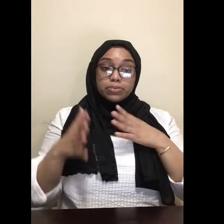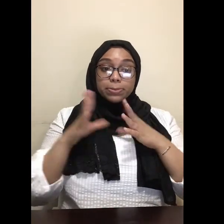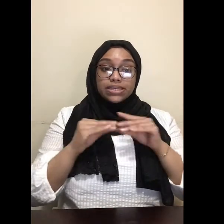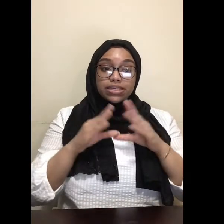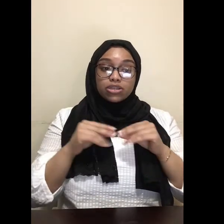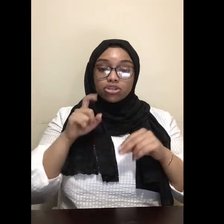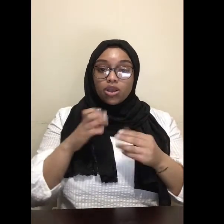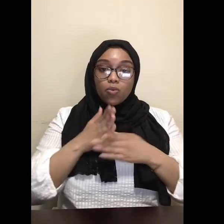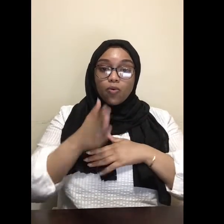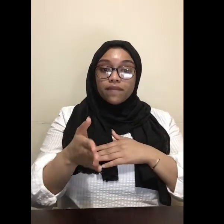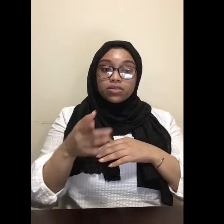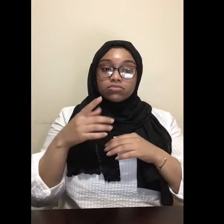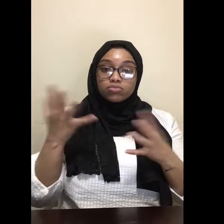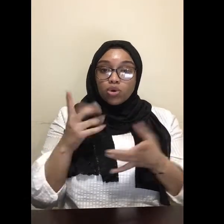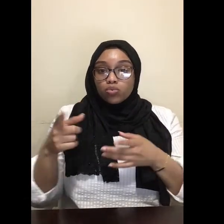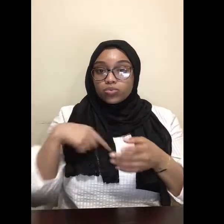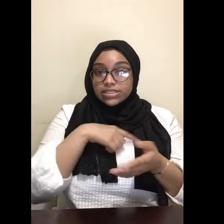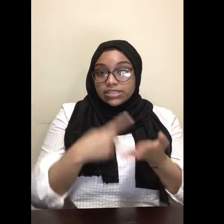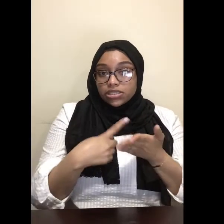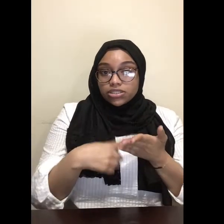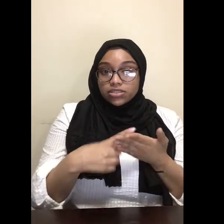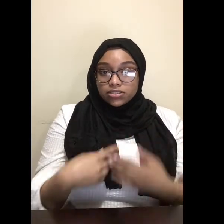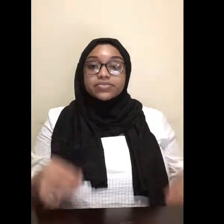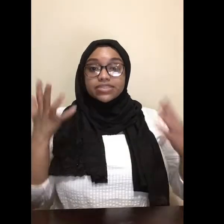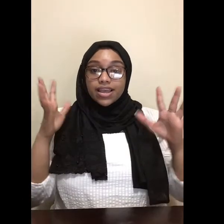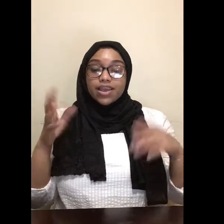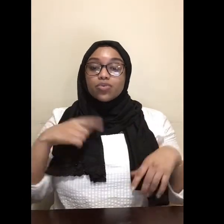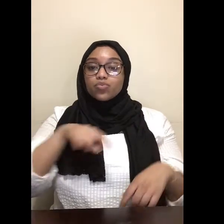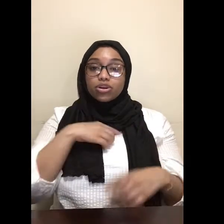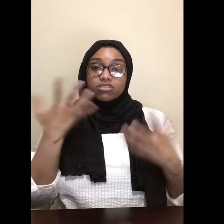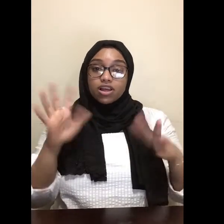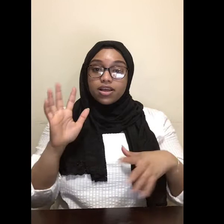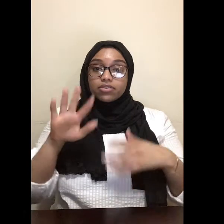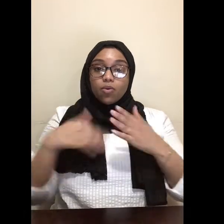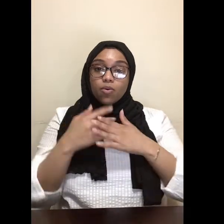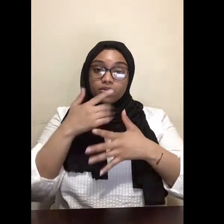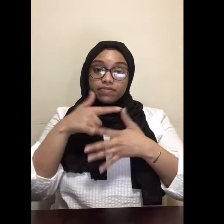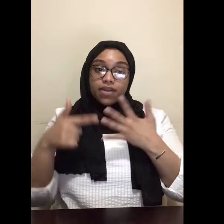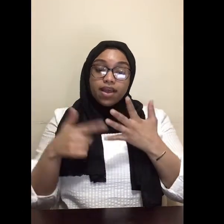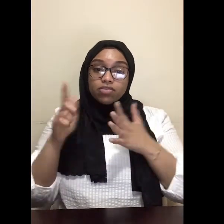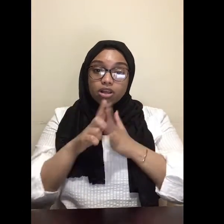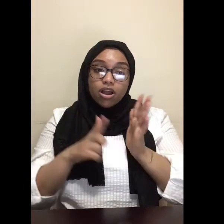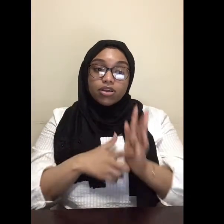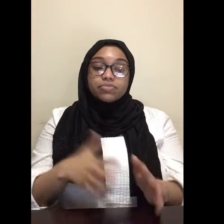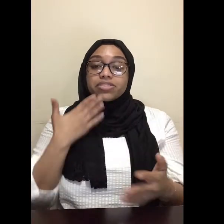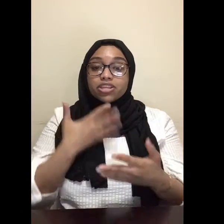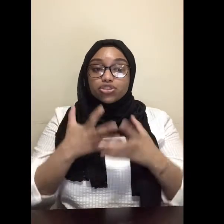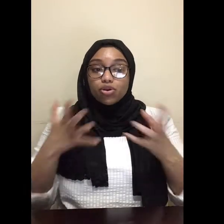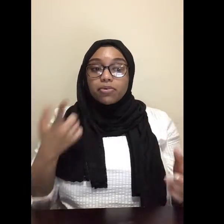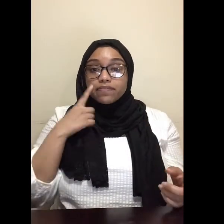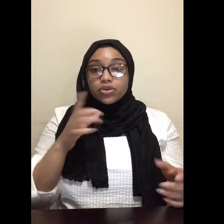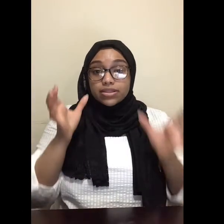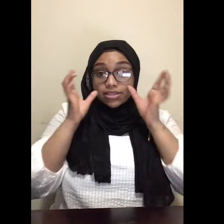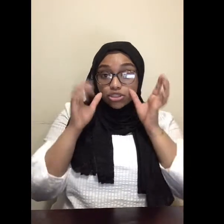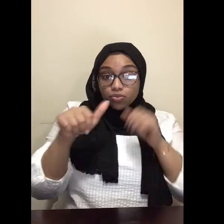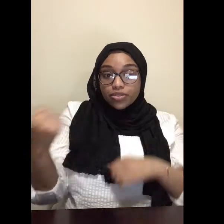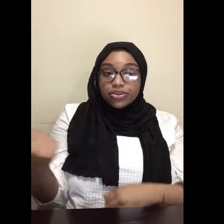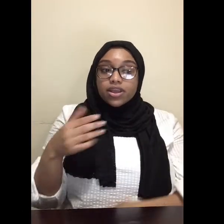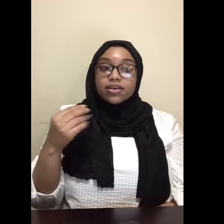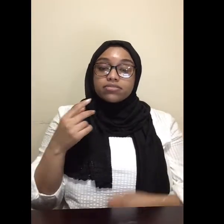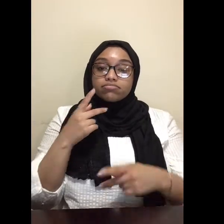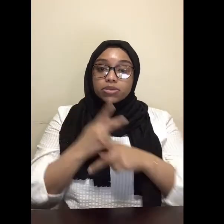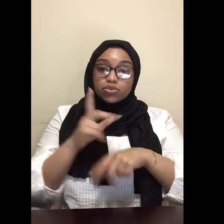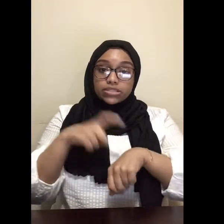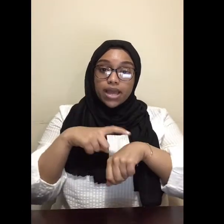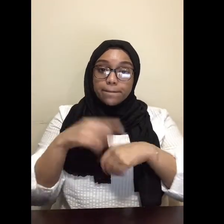listening to one another and to keeping your time commitments. And when you do those things, people will have that expectation. And